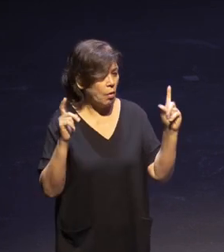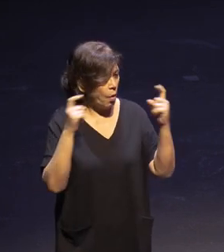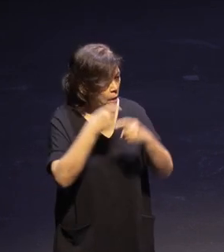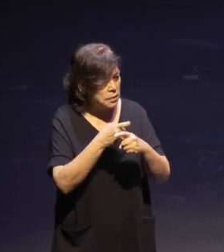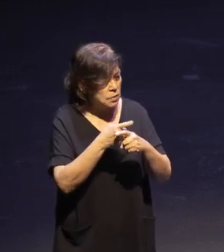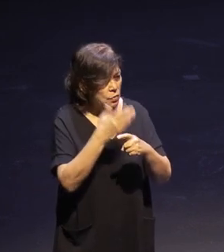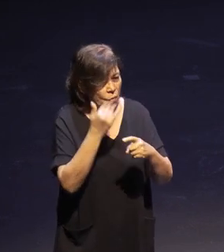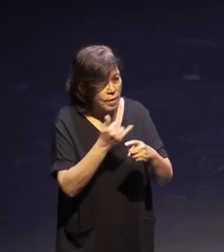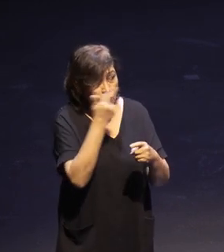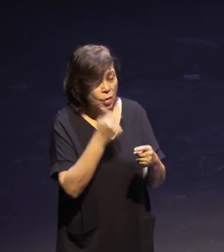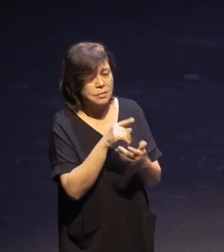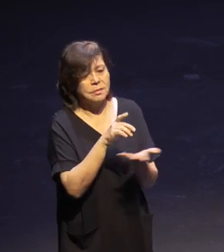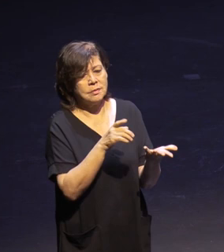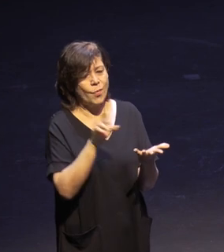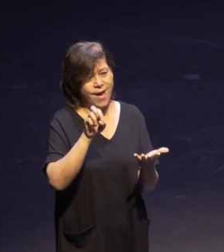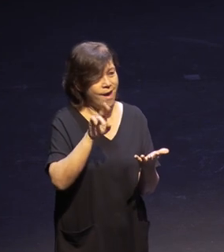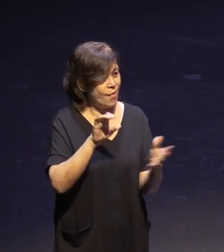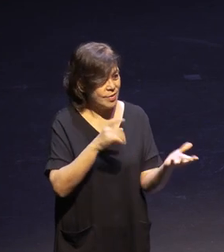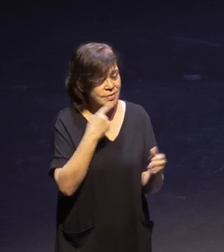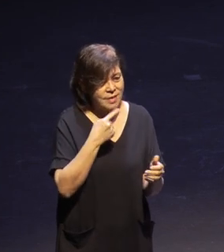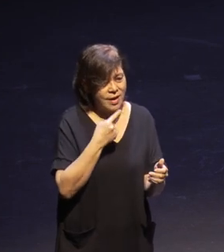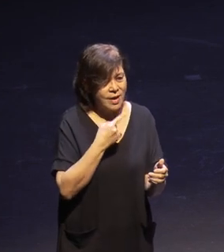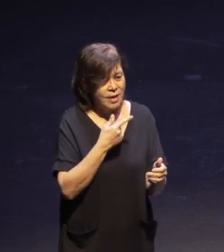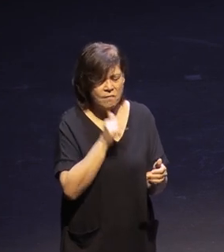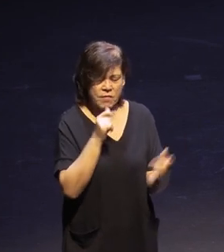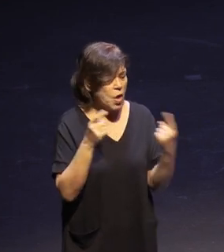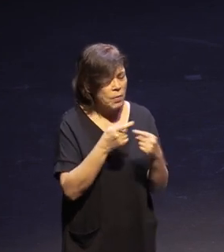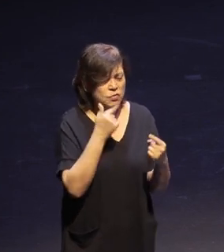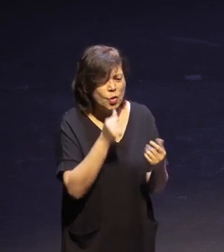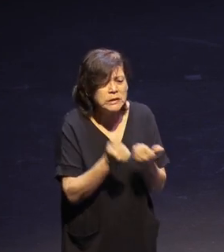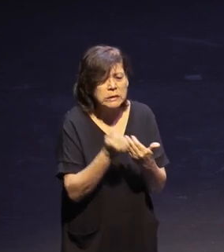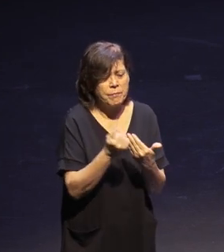what Eric said, they are not monolithic, and they are very, very complex